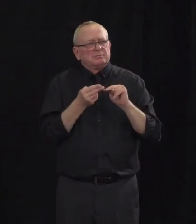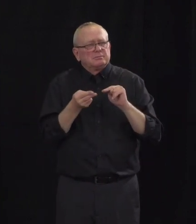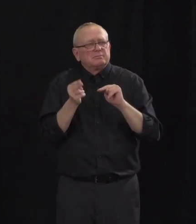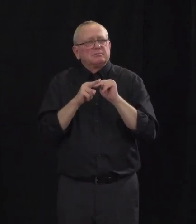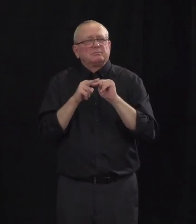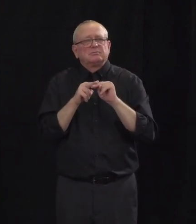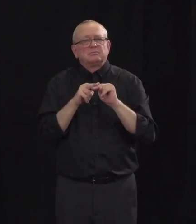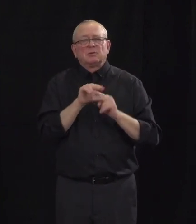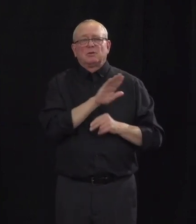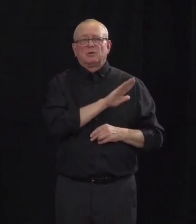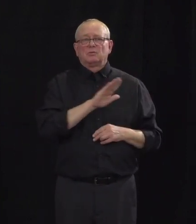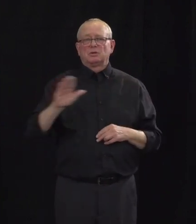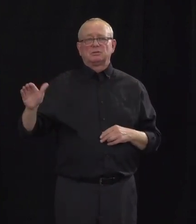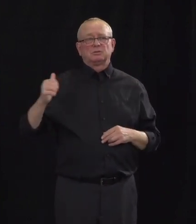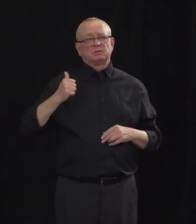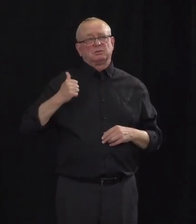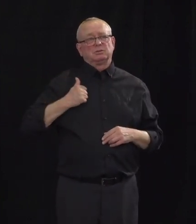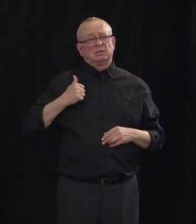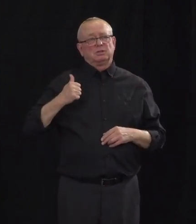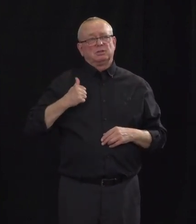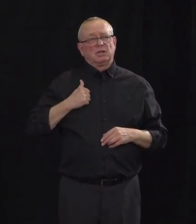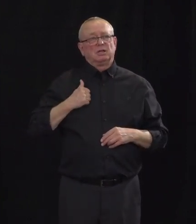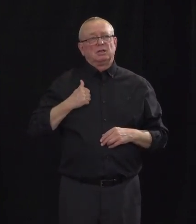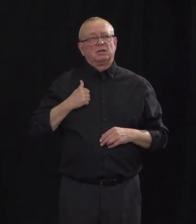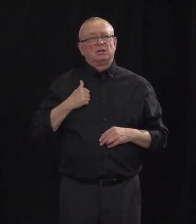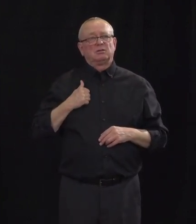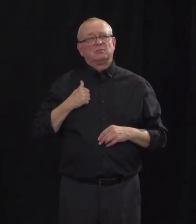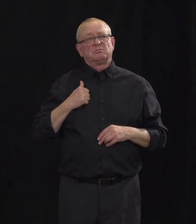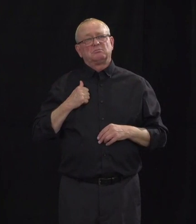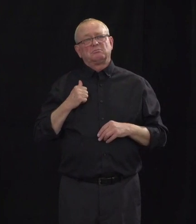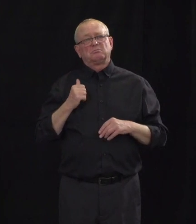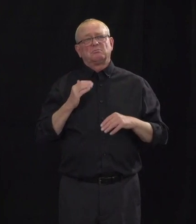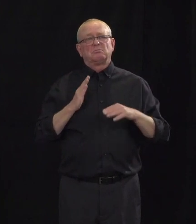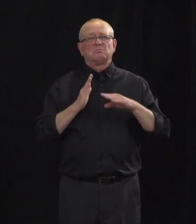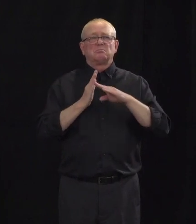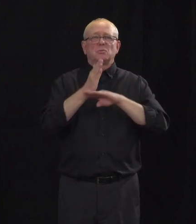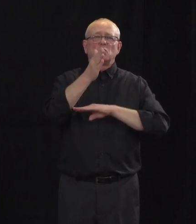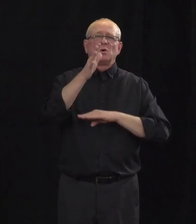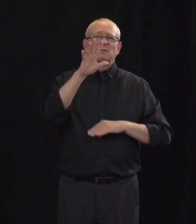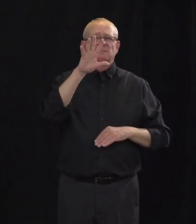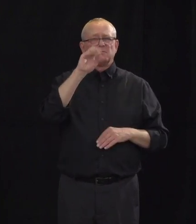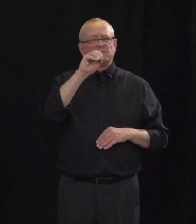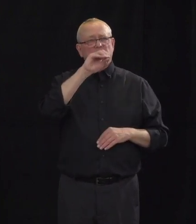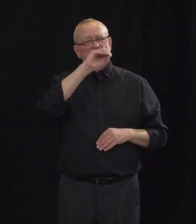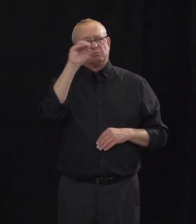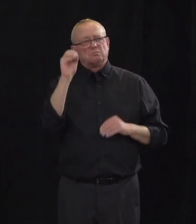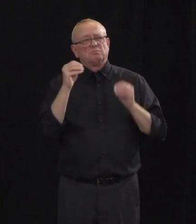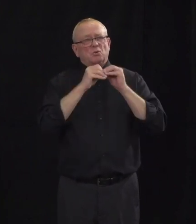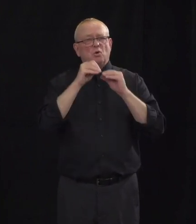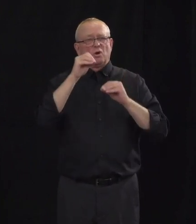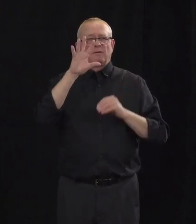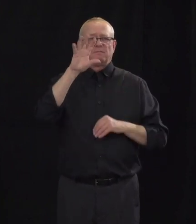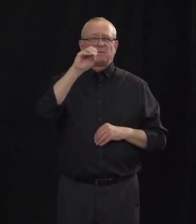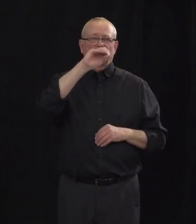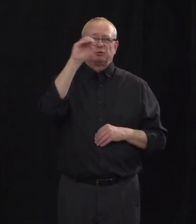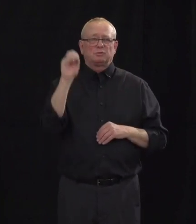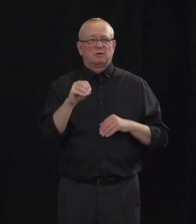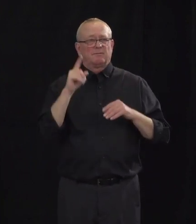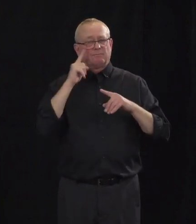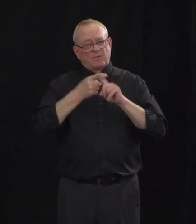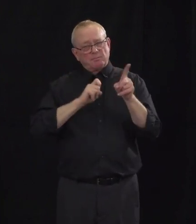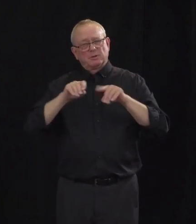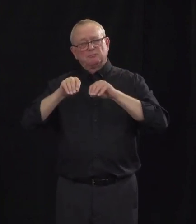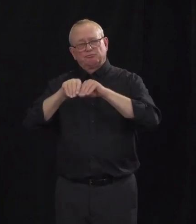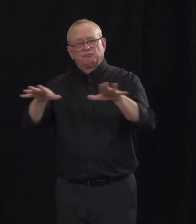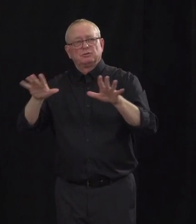Canada, over half of all new cases are now linked to spread in the community. Stronger intervention measures are needed